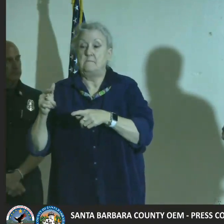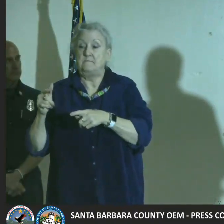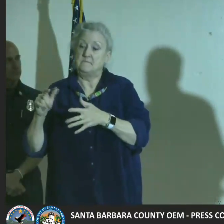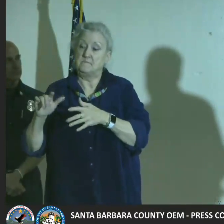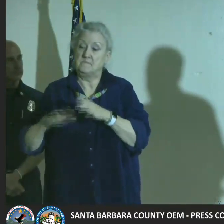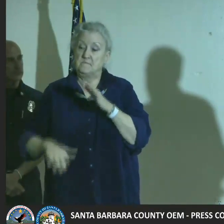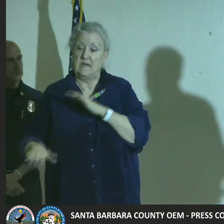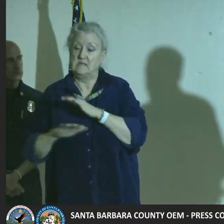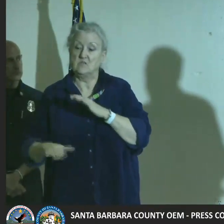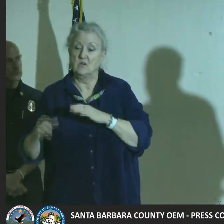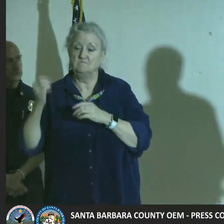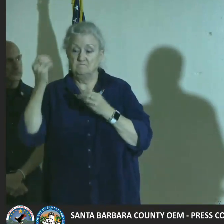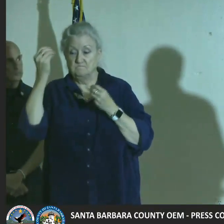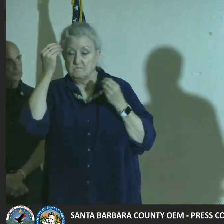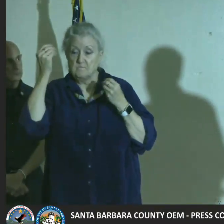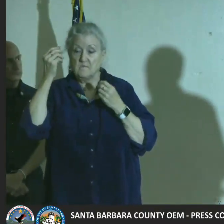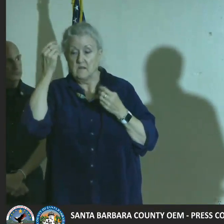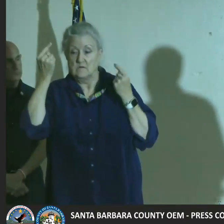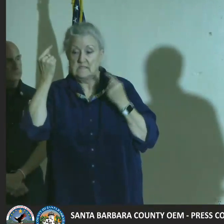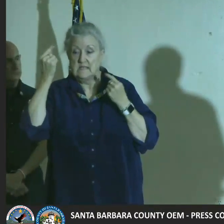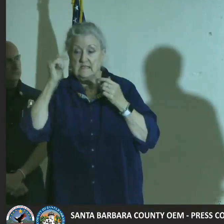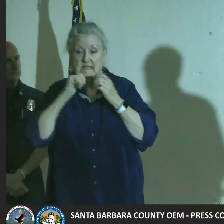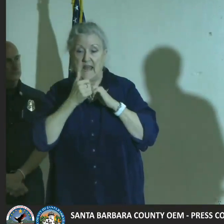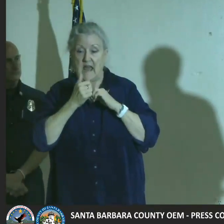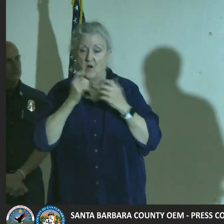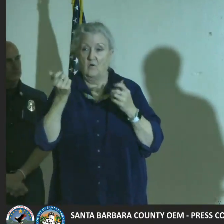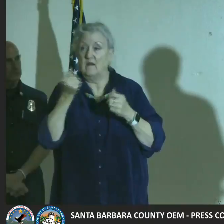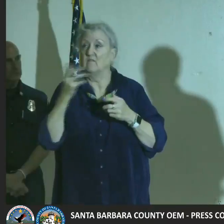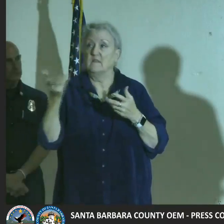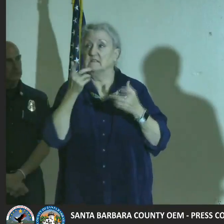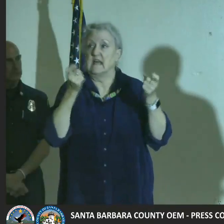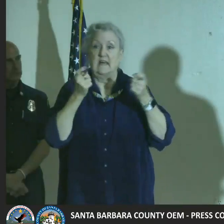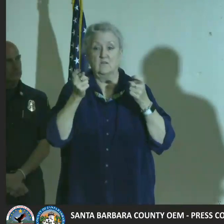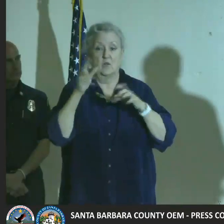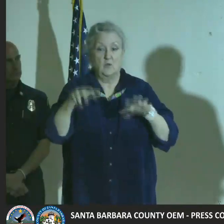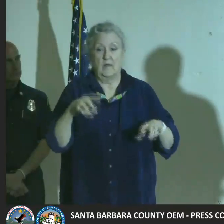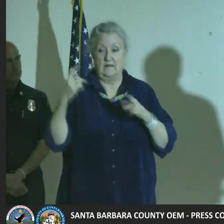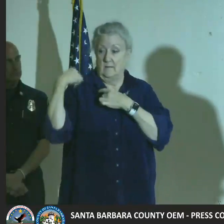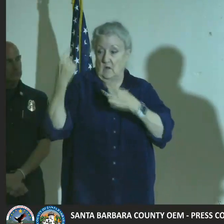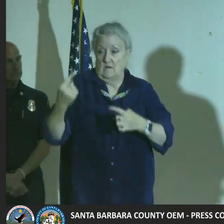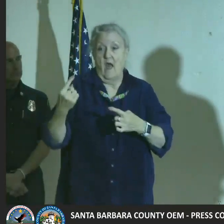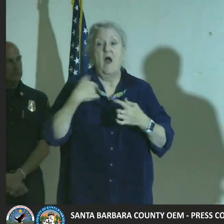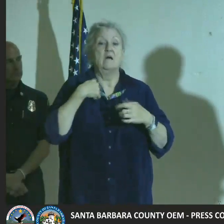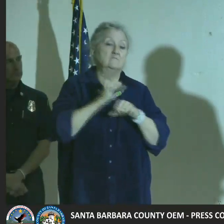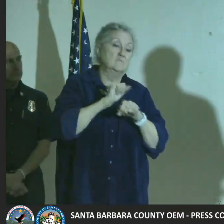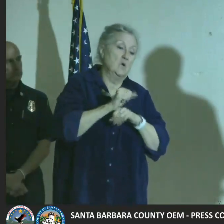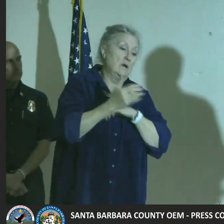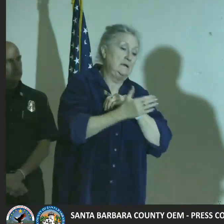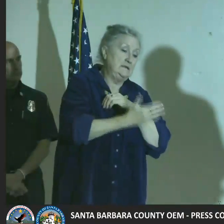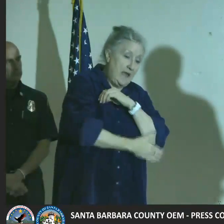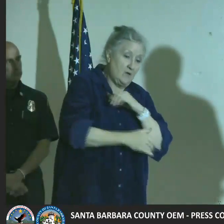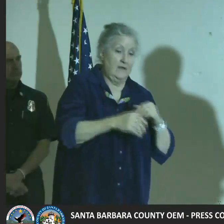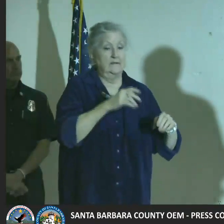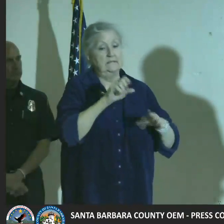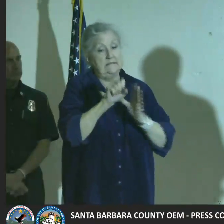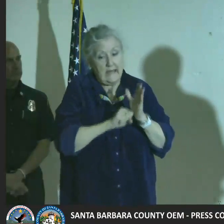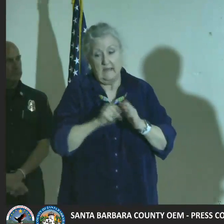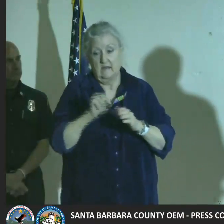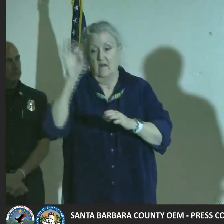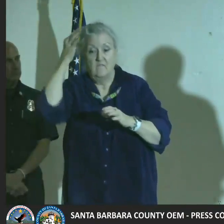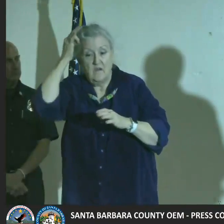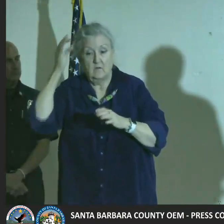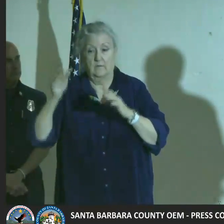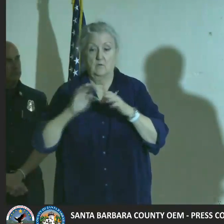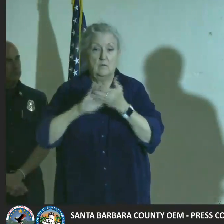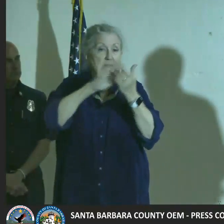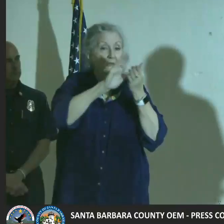how the infrastructure has handled this rain so far, and the work that's been done by the county and the state and federal officials to clean out